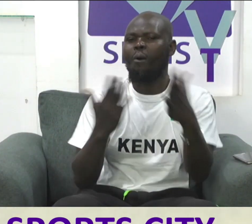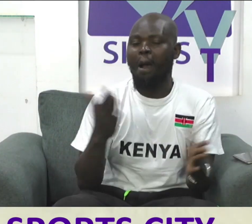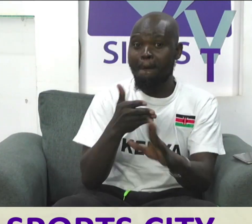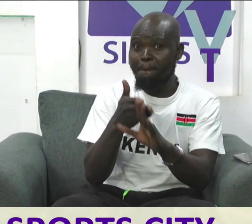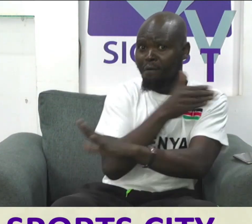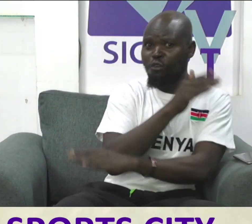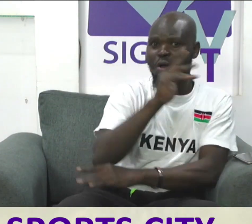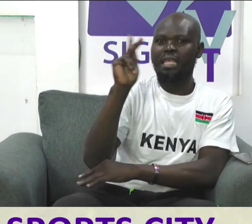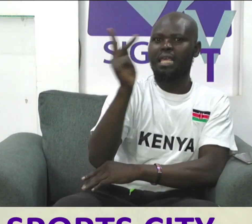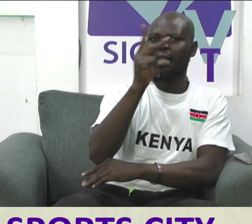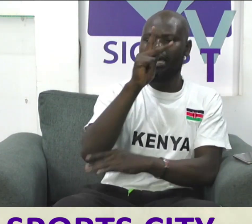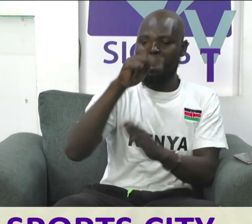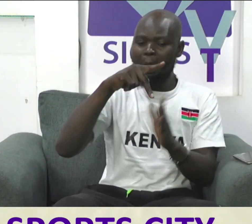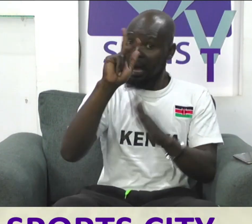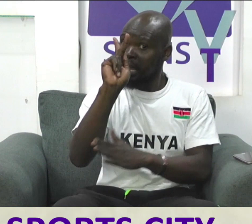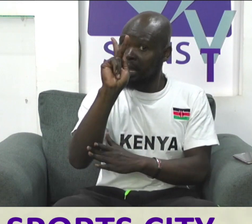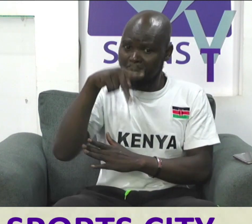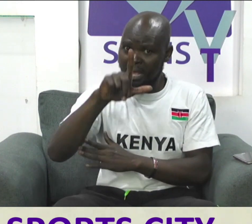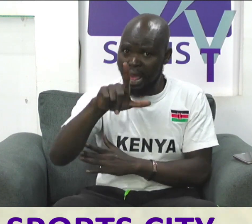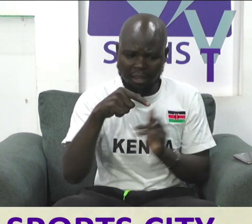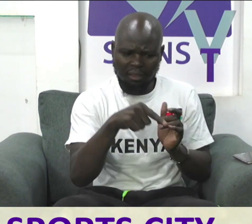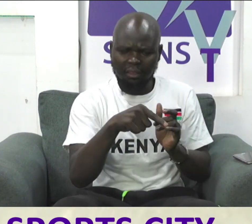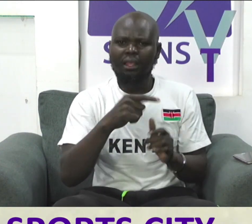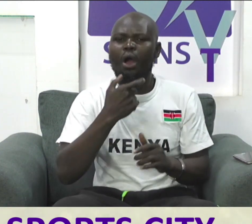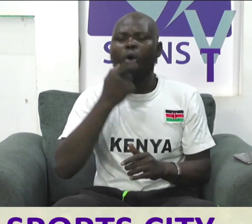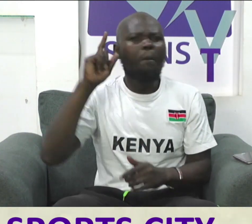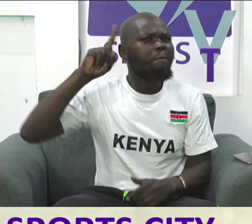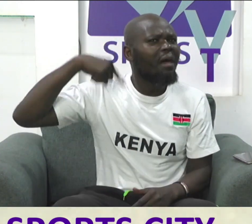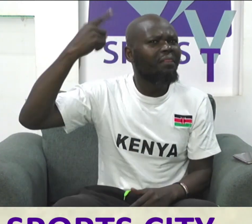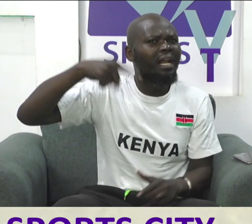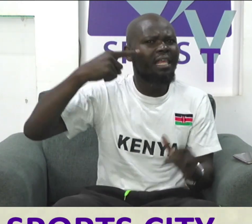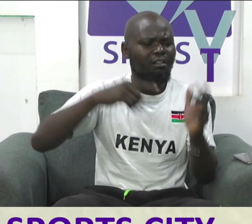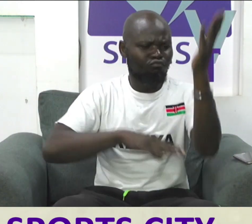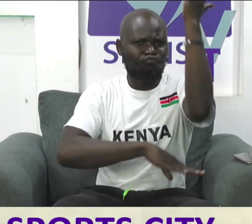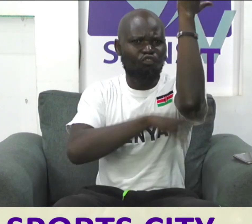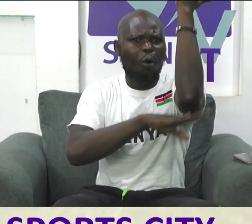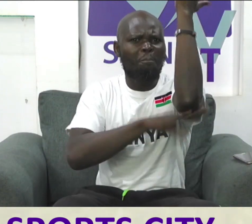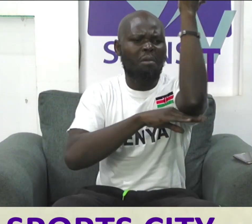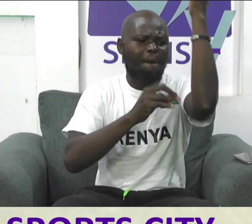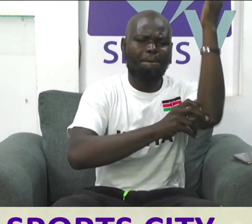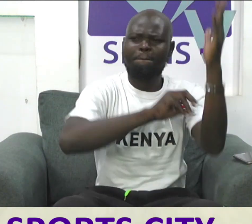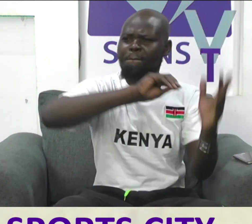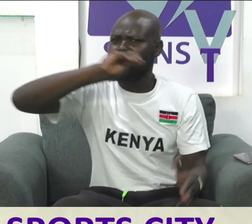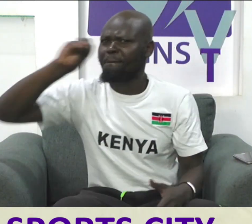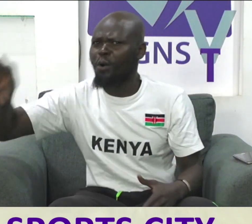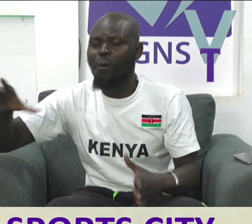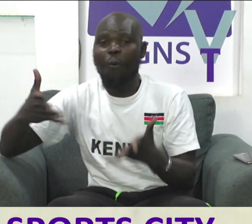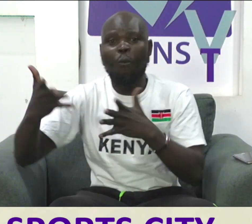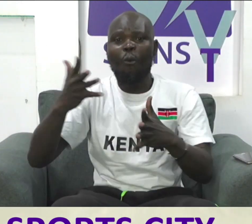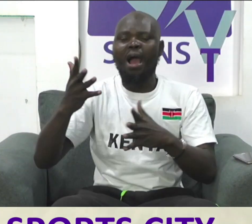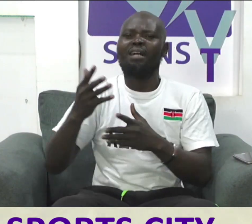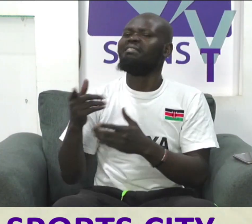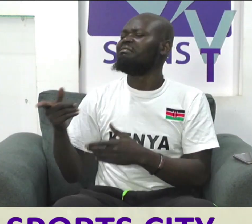League, where previously we had Mathare North was